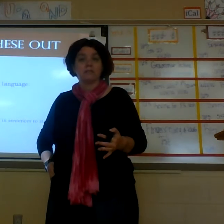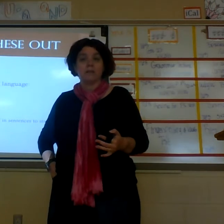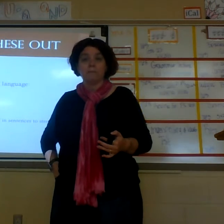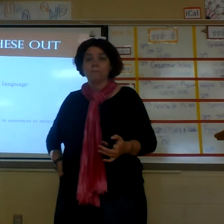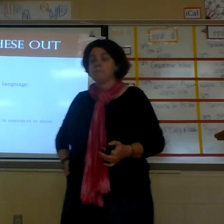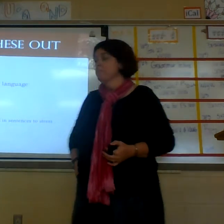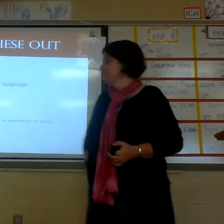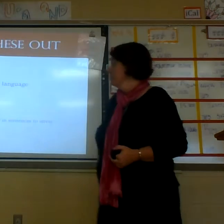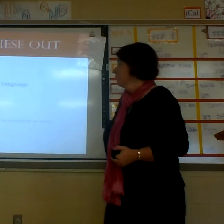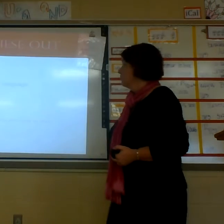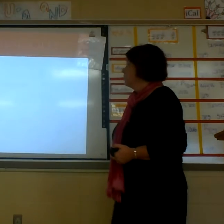today.